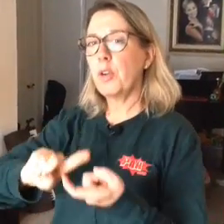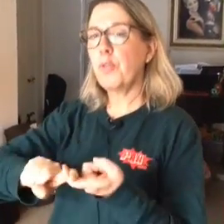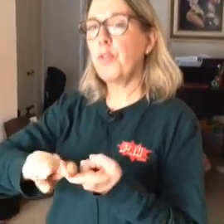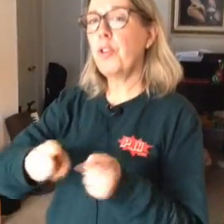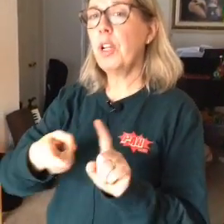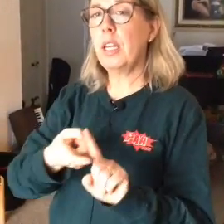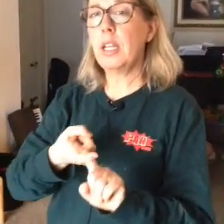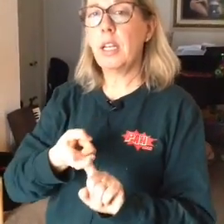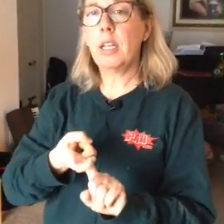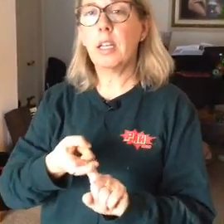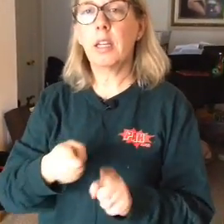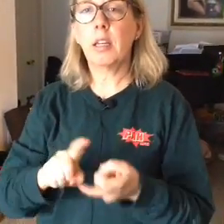friend,